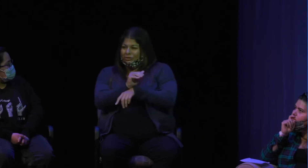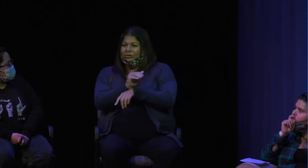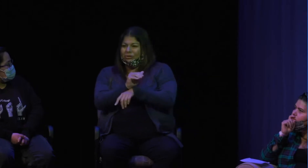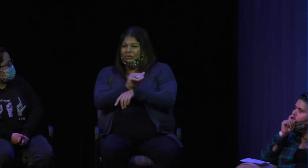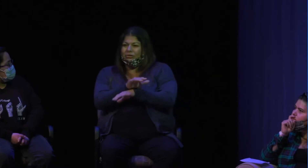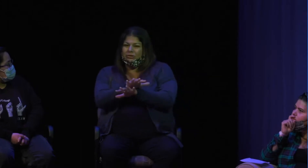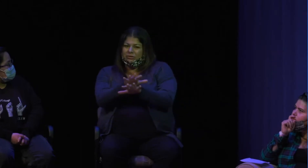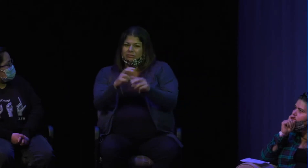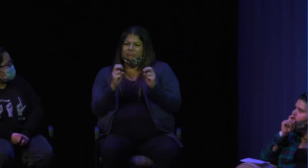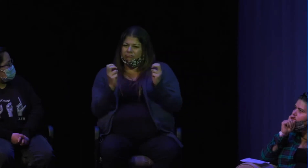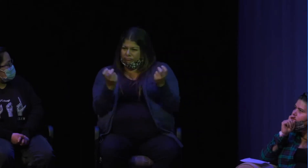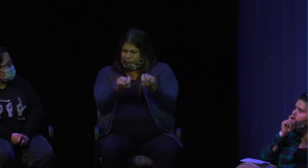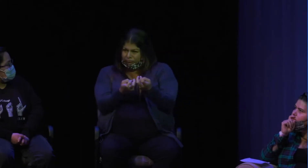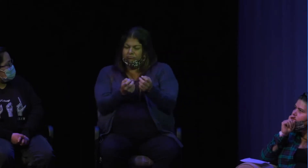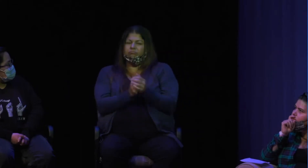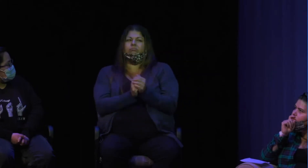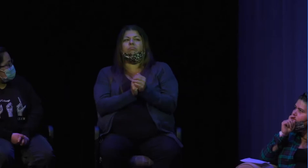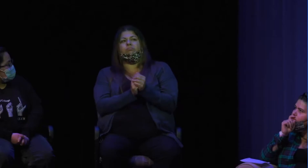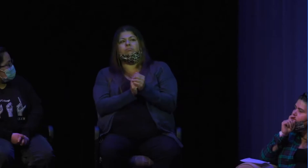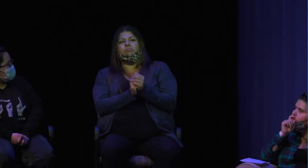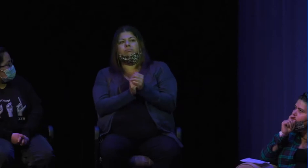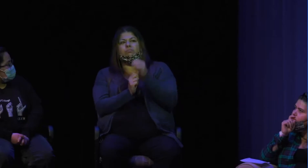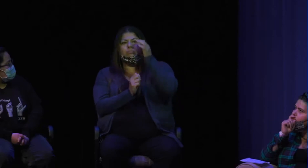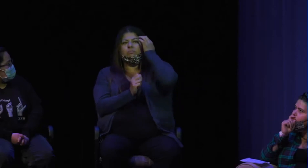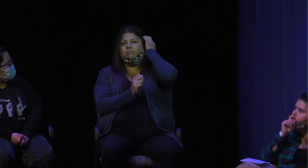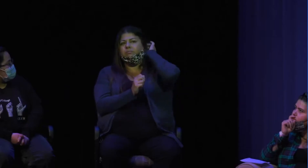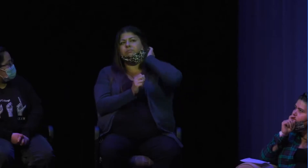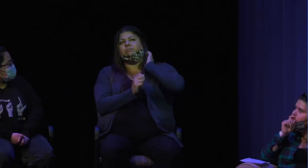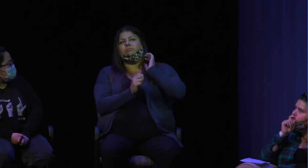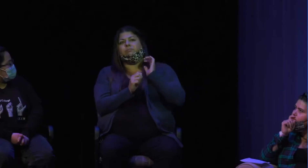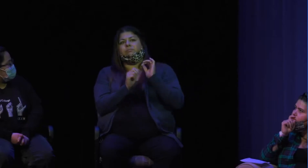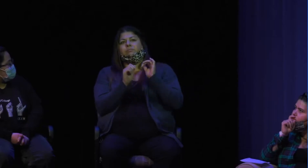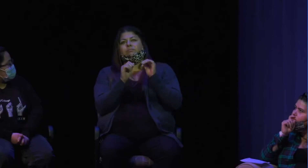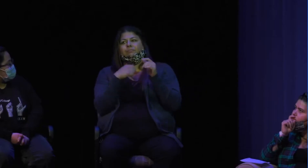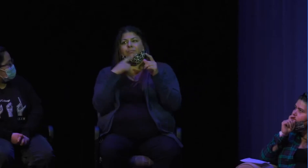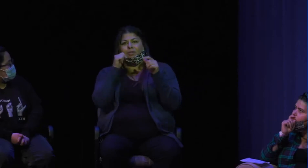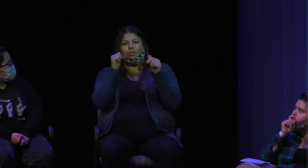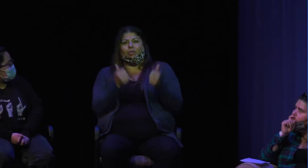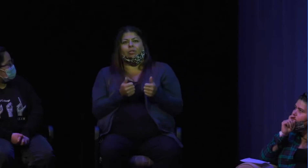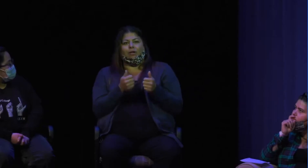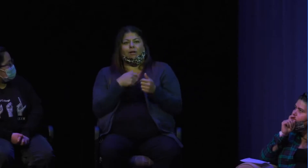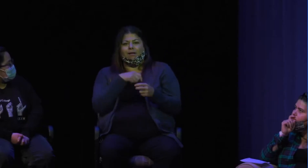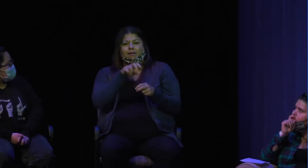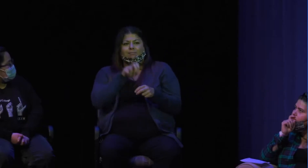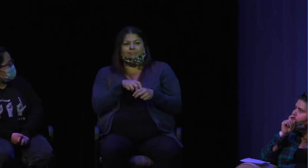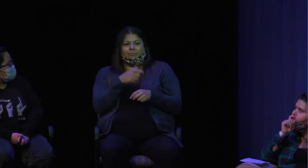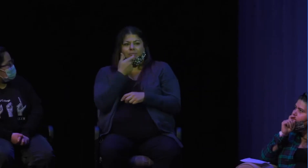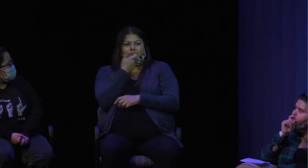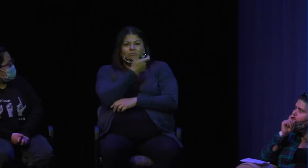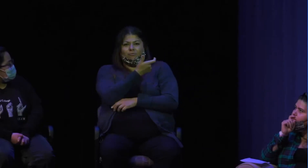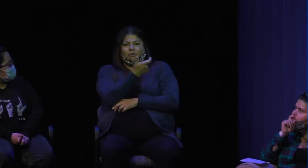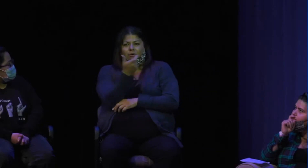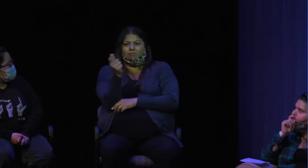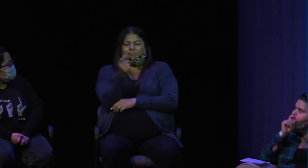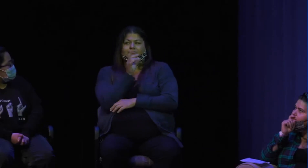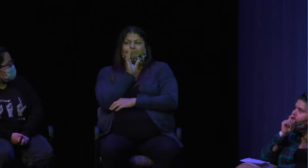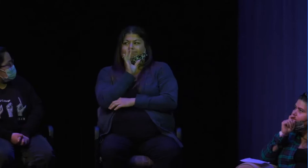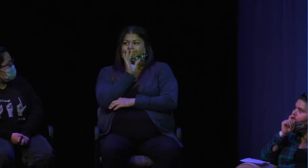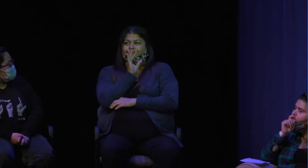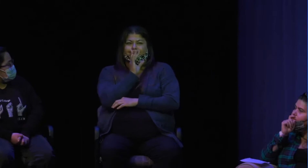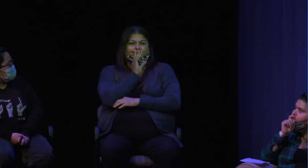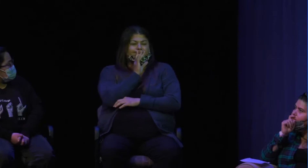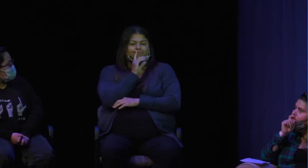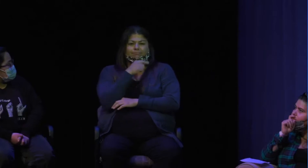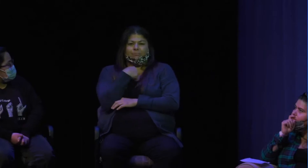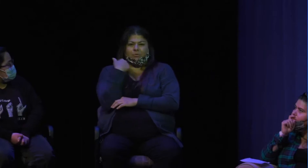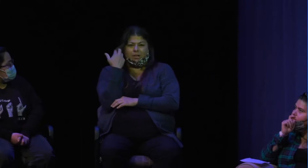particularly with my family dynamics at the dinner table with everyone sitting around speaking. With that sudden loss,